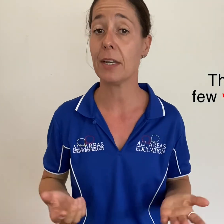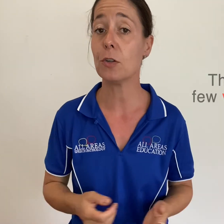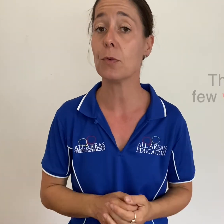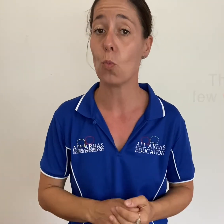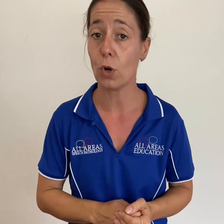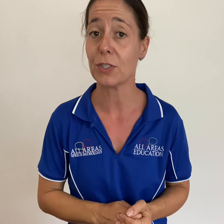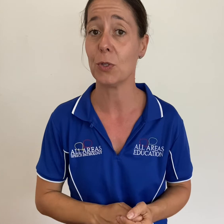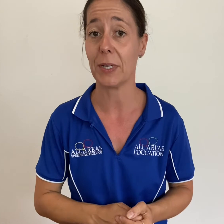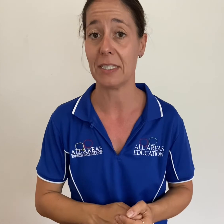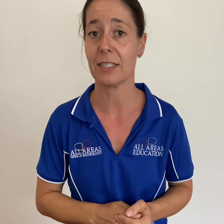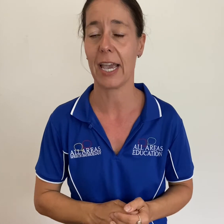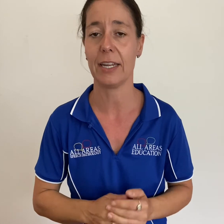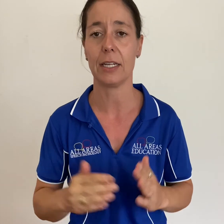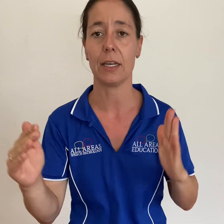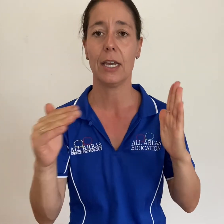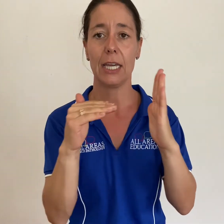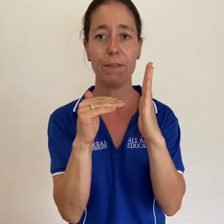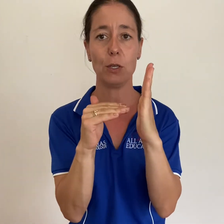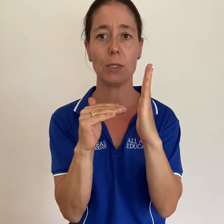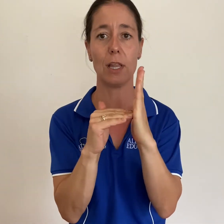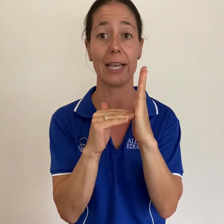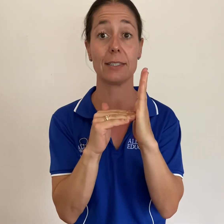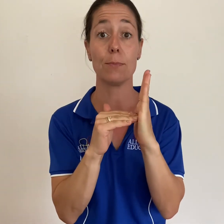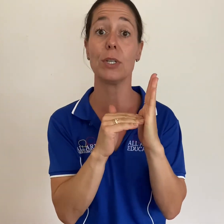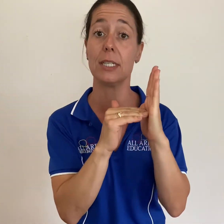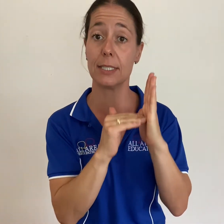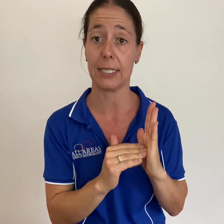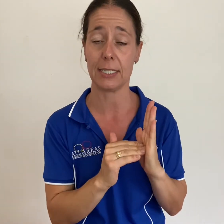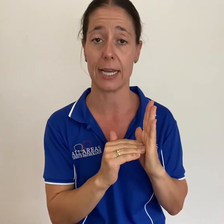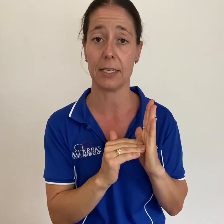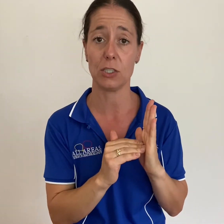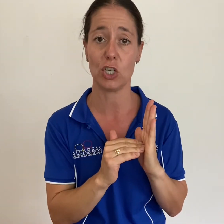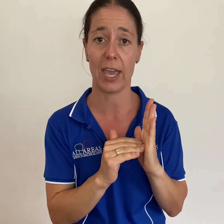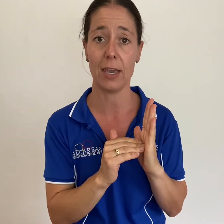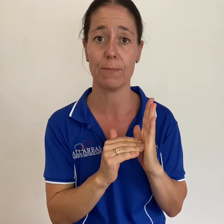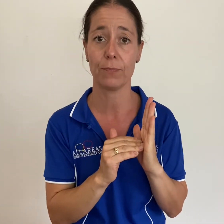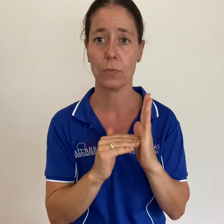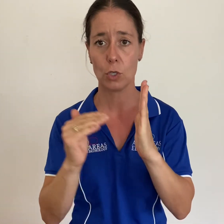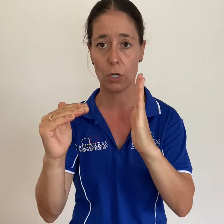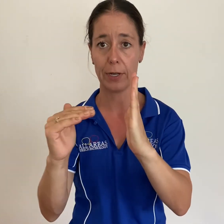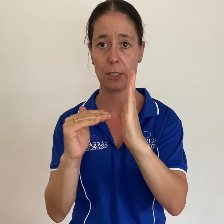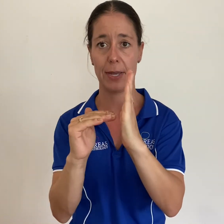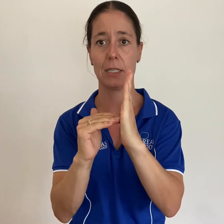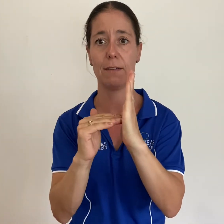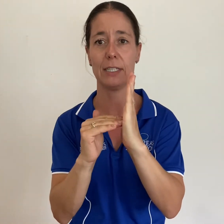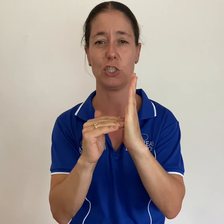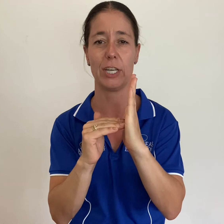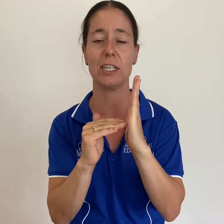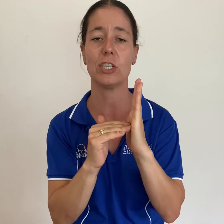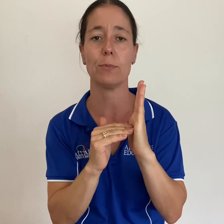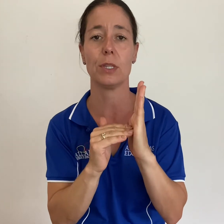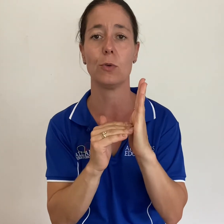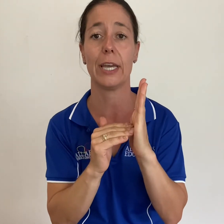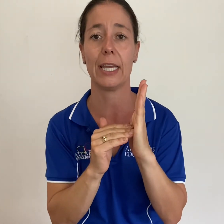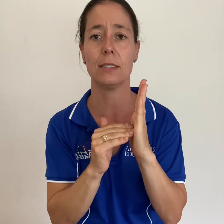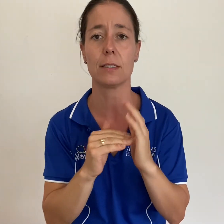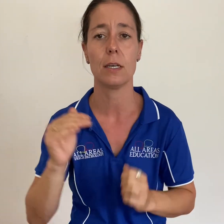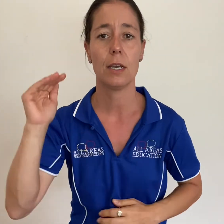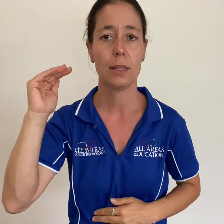on what you're indicating. If you would like somebody to sit down in a chair, you're going to make a lovely chair shape with your hands. This